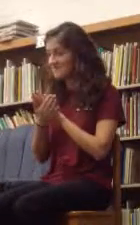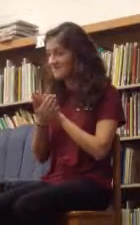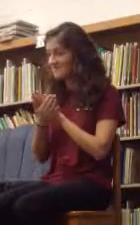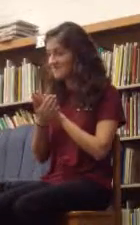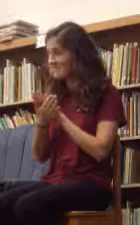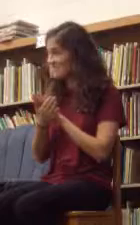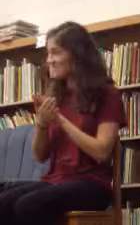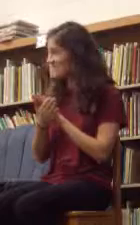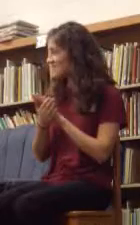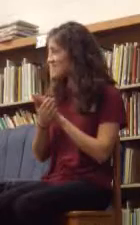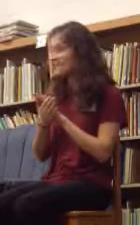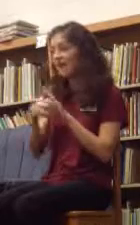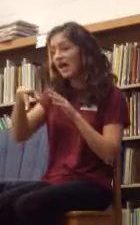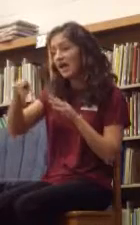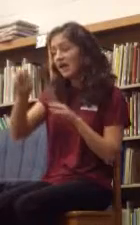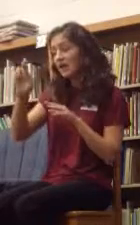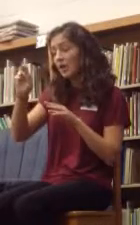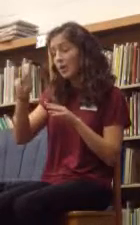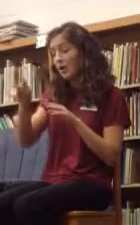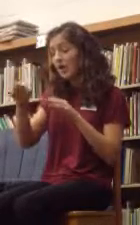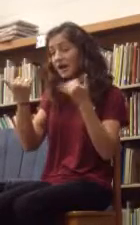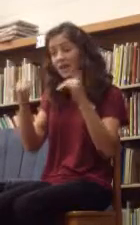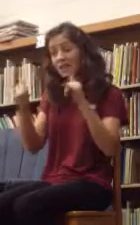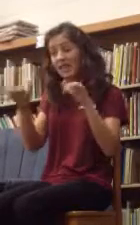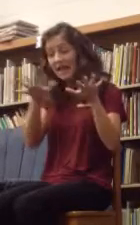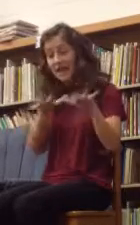into a park. How is that a park?